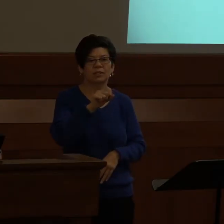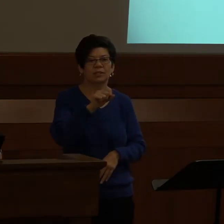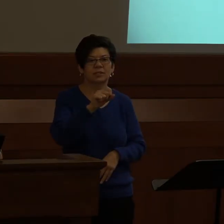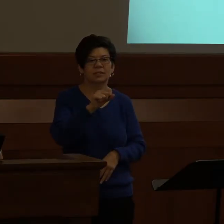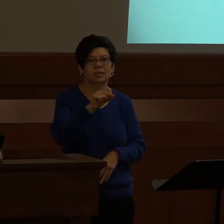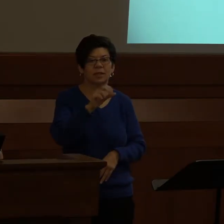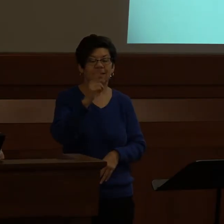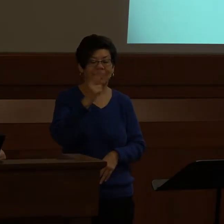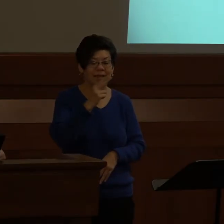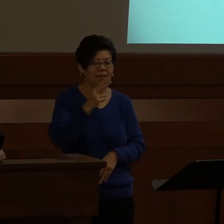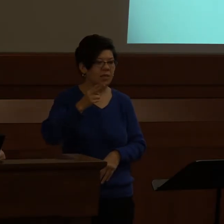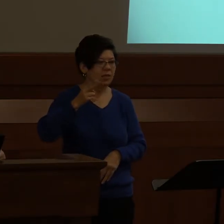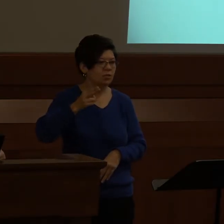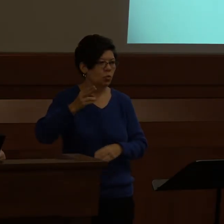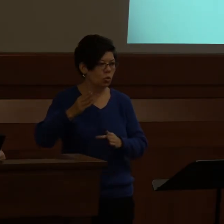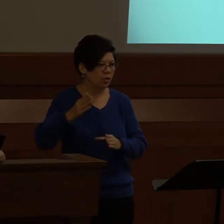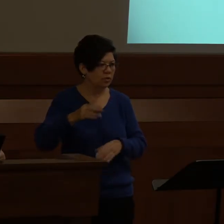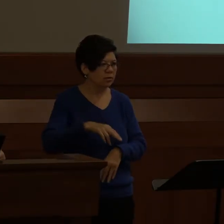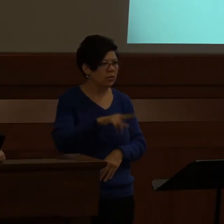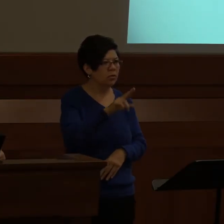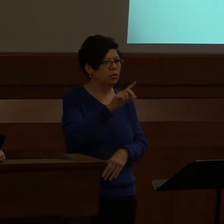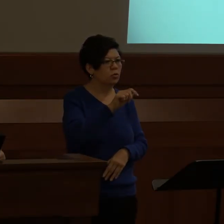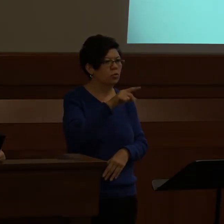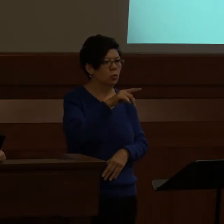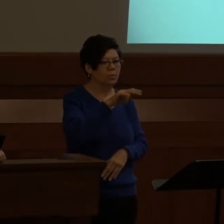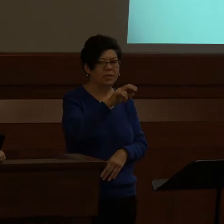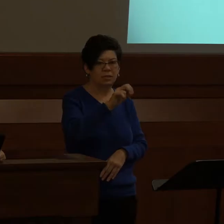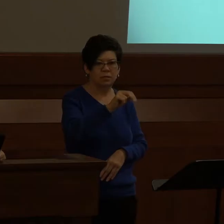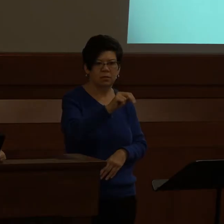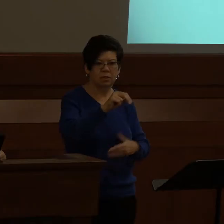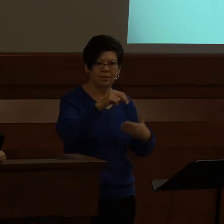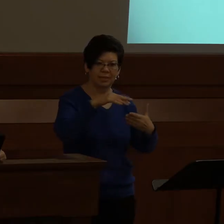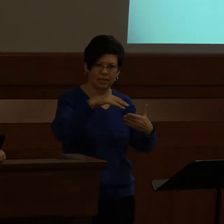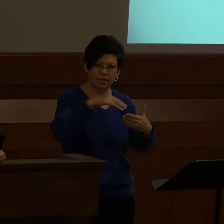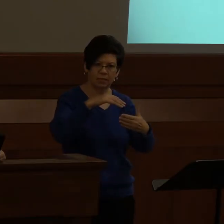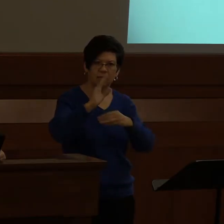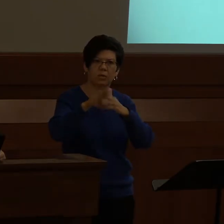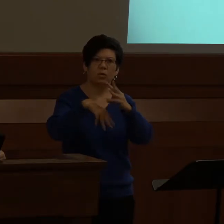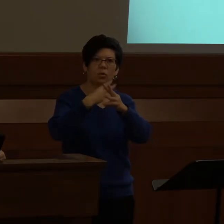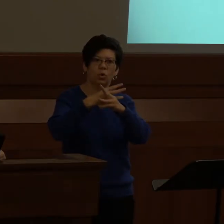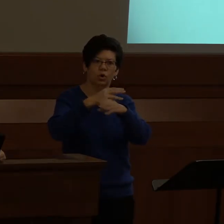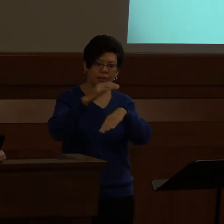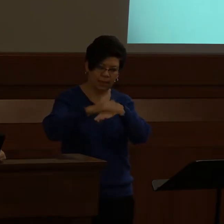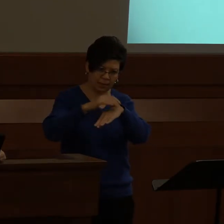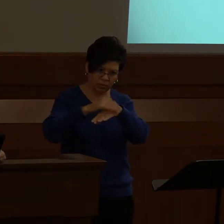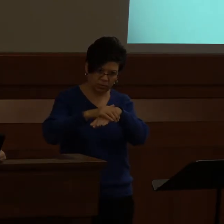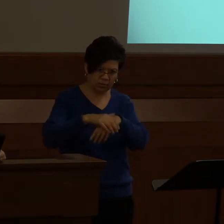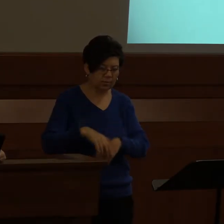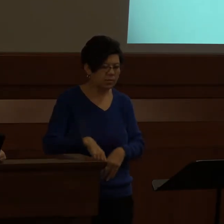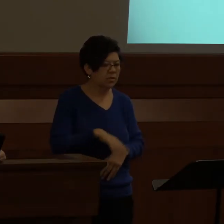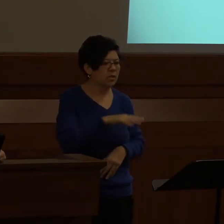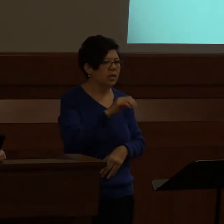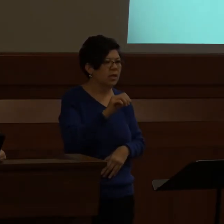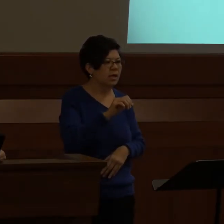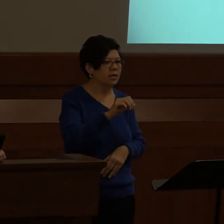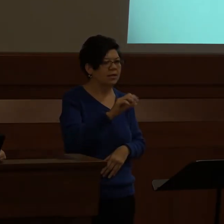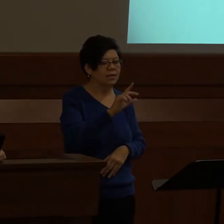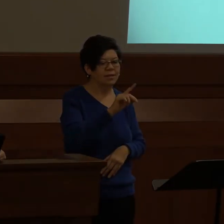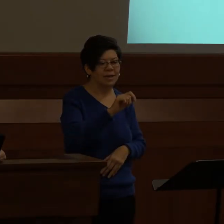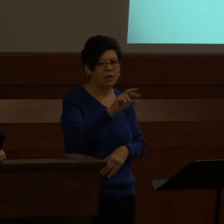U.S. Catholic Historian, Utopian Studies, World Englishes, and Kairos,